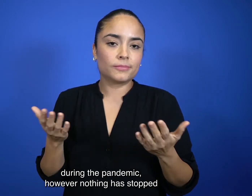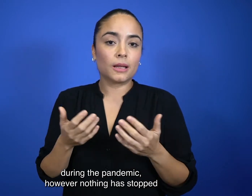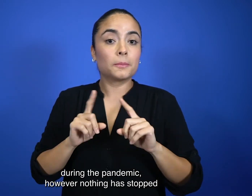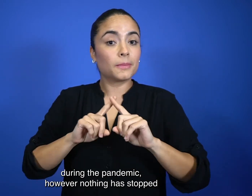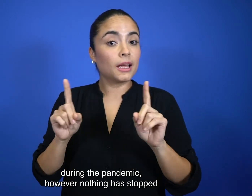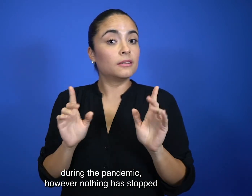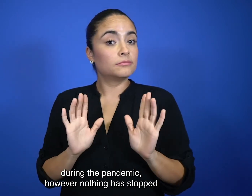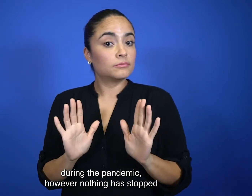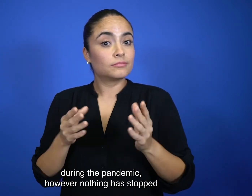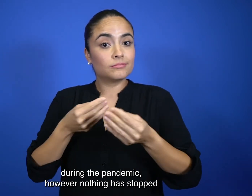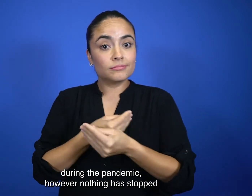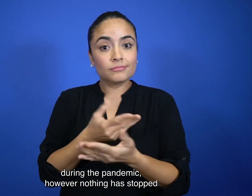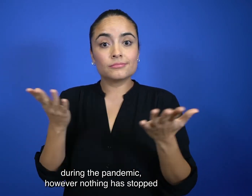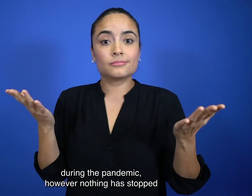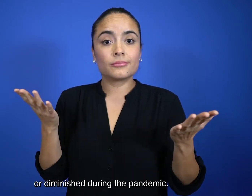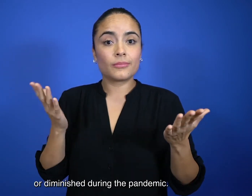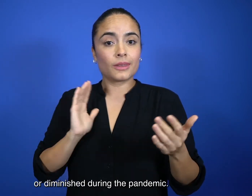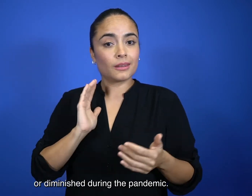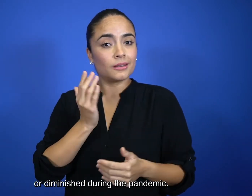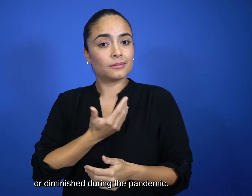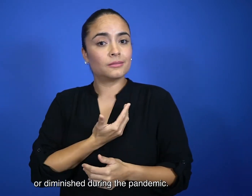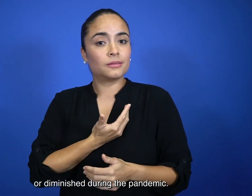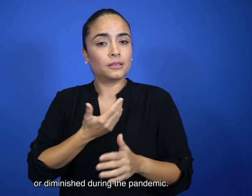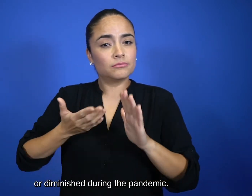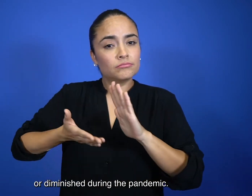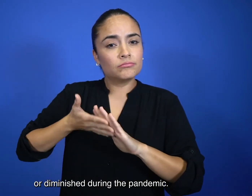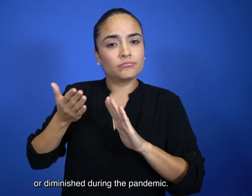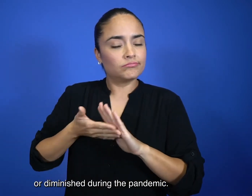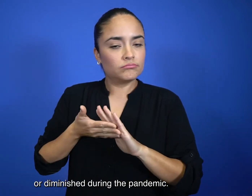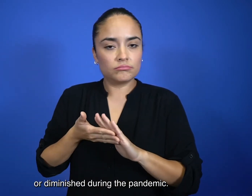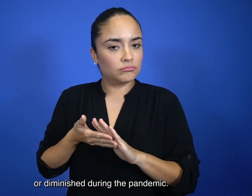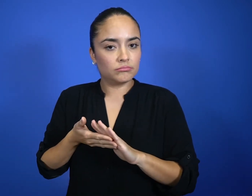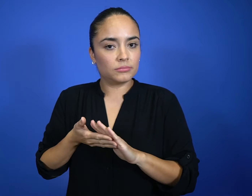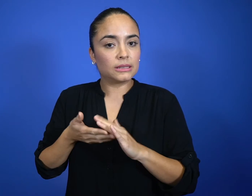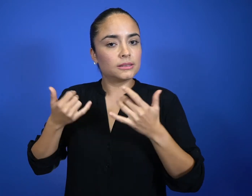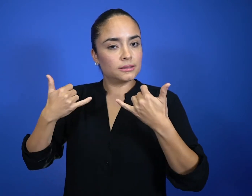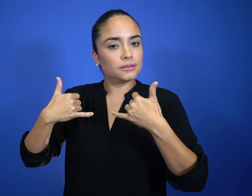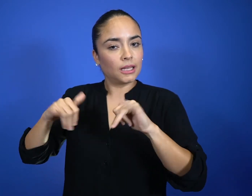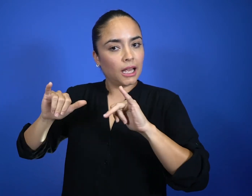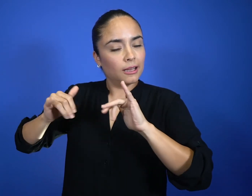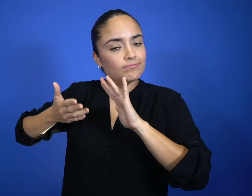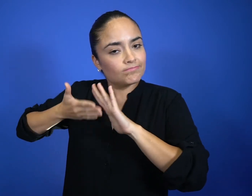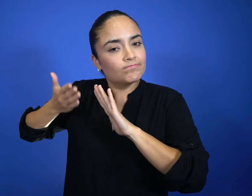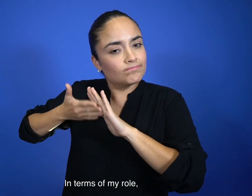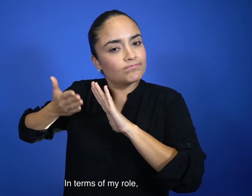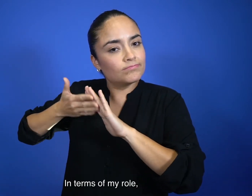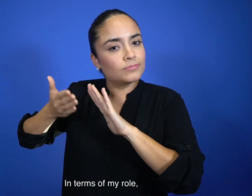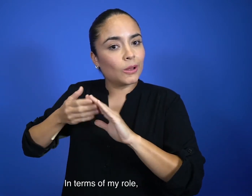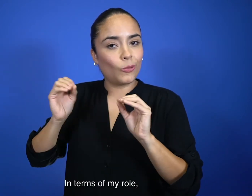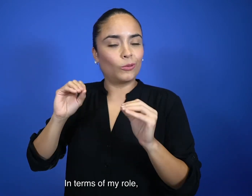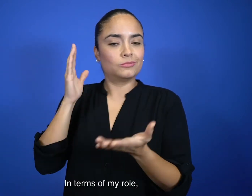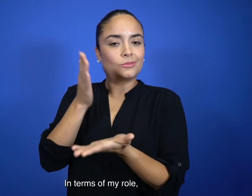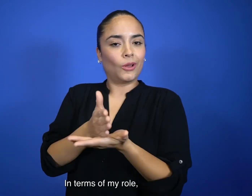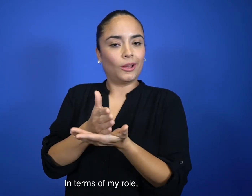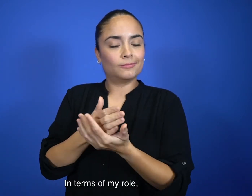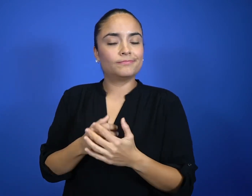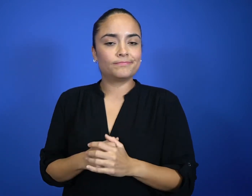has stopped or diminished during the pandemic. In terms of my role,